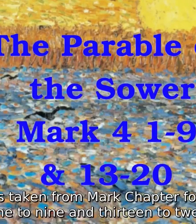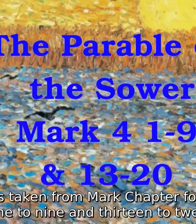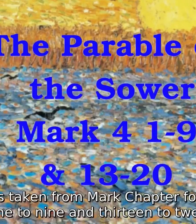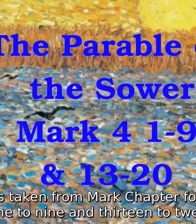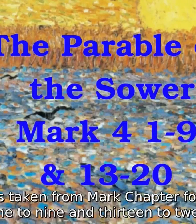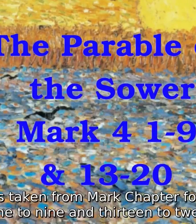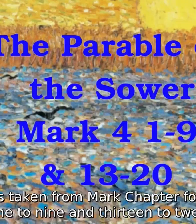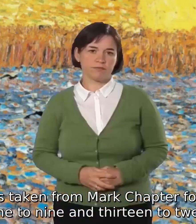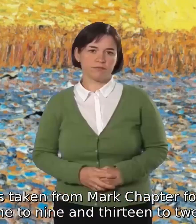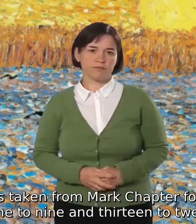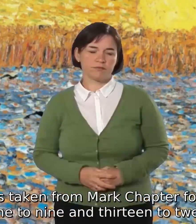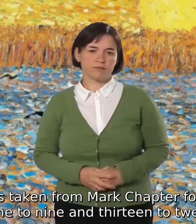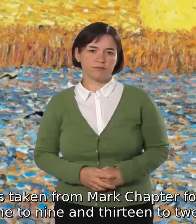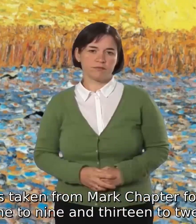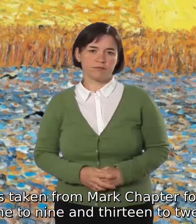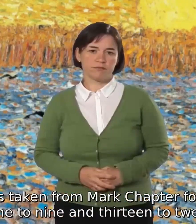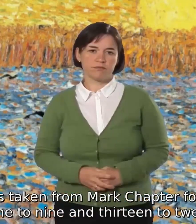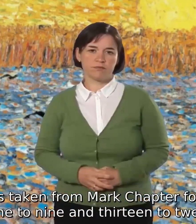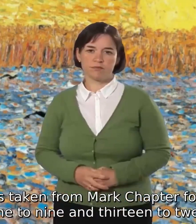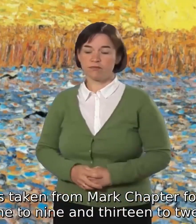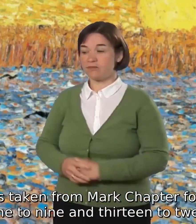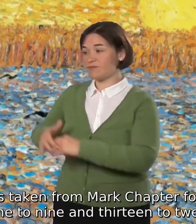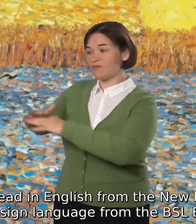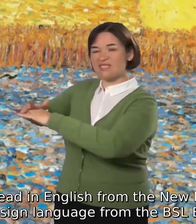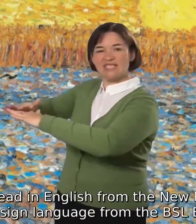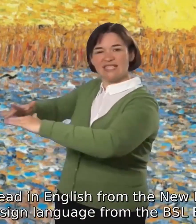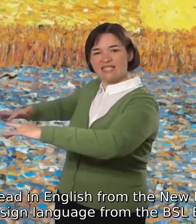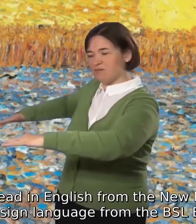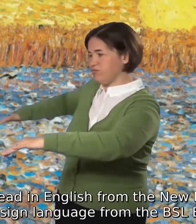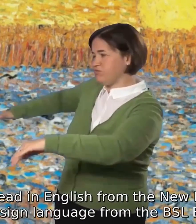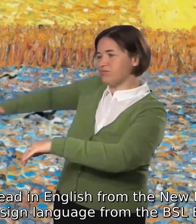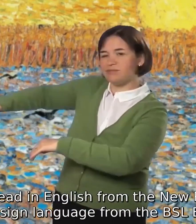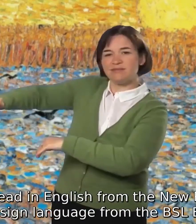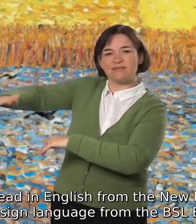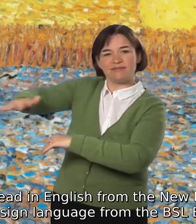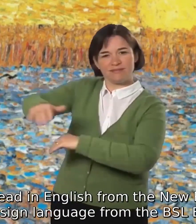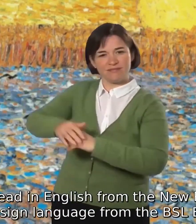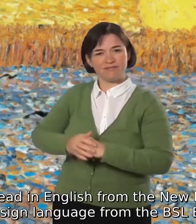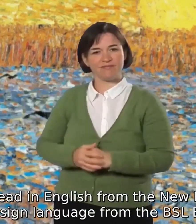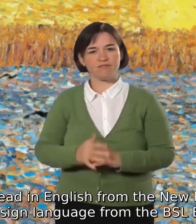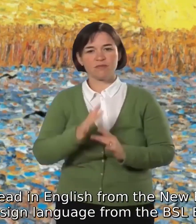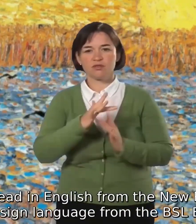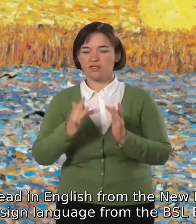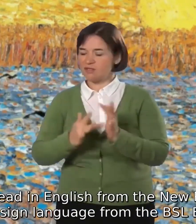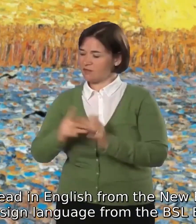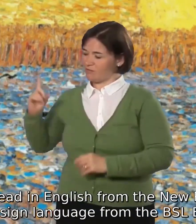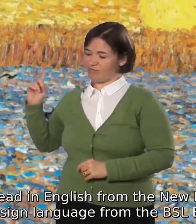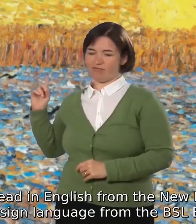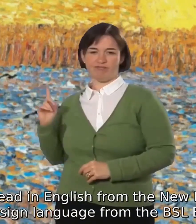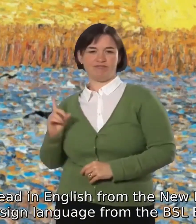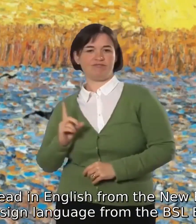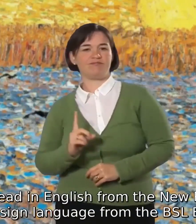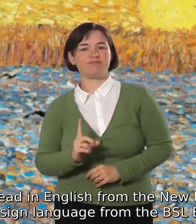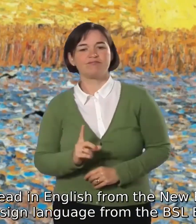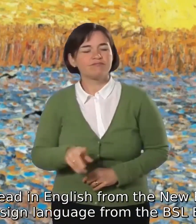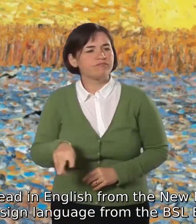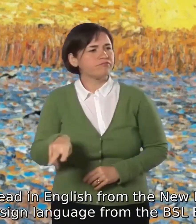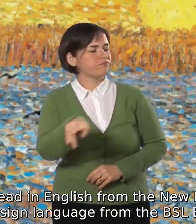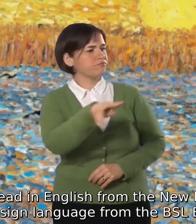9 and 13 to 20. It is read in English from the New RSV and in sign